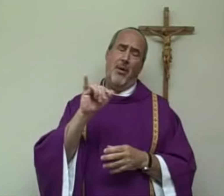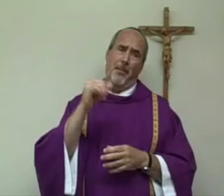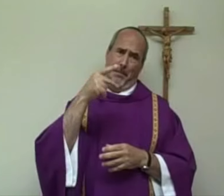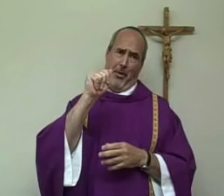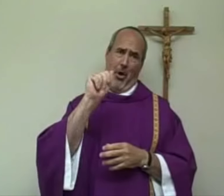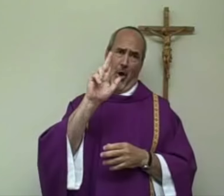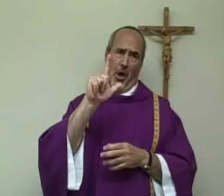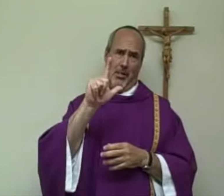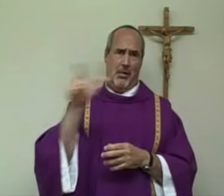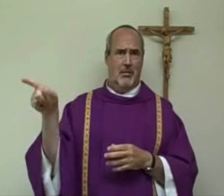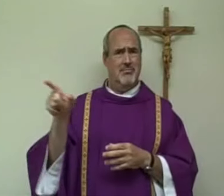people.